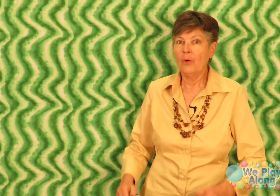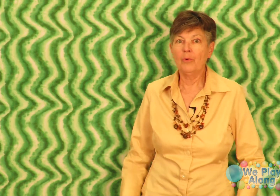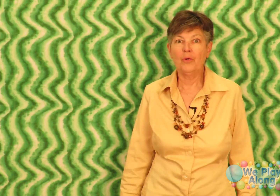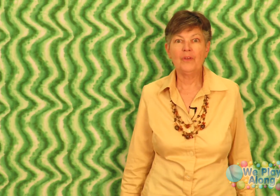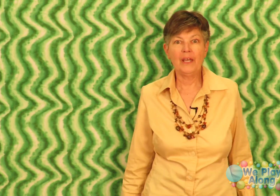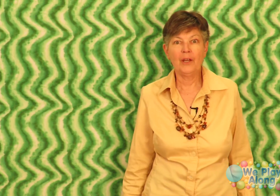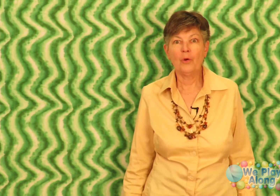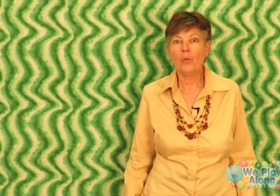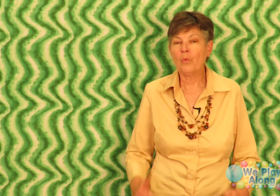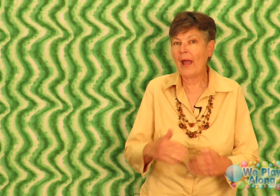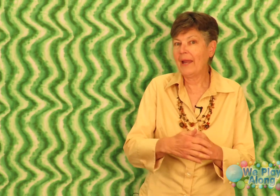moved in right.